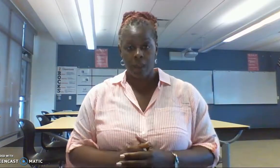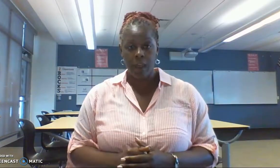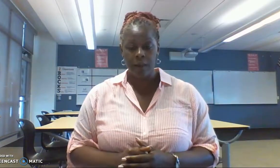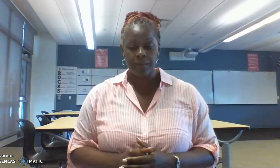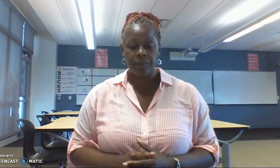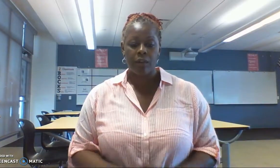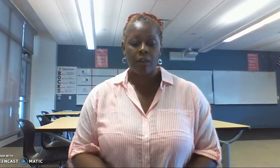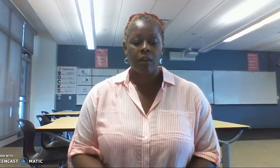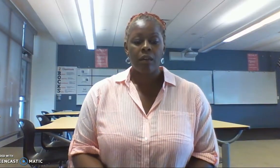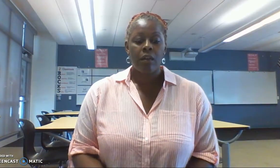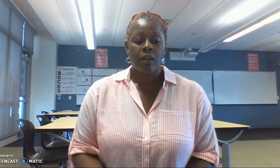Okay?